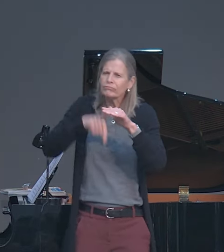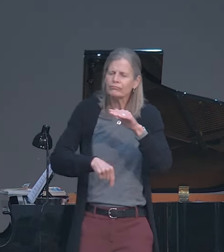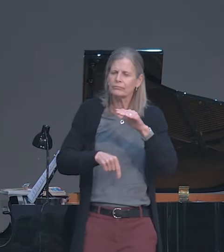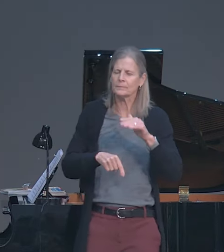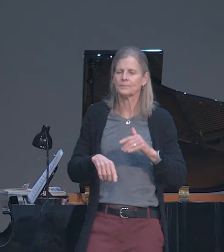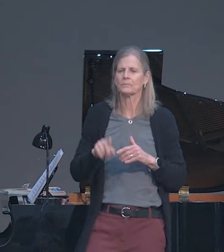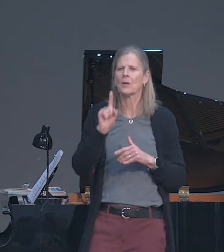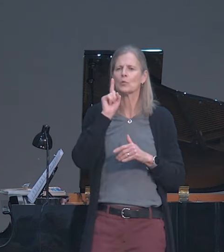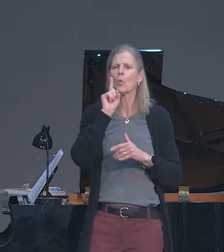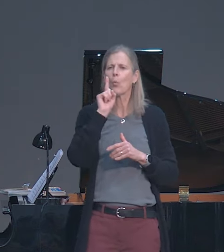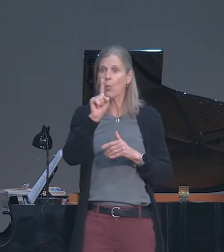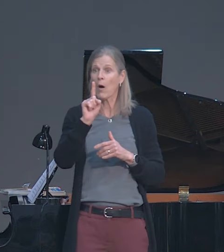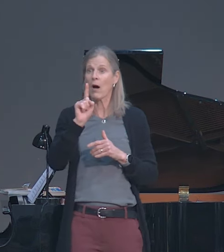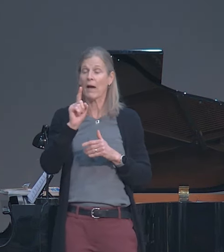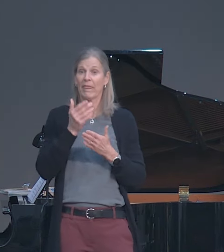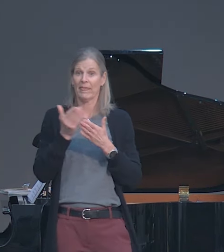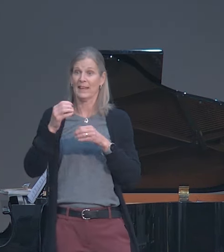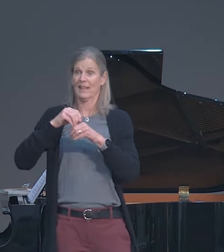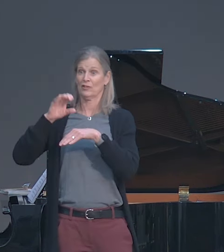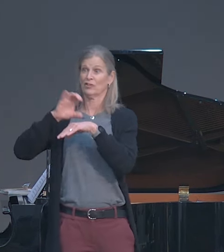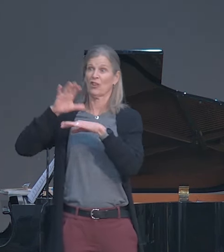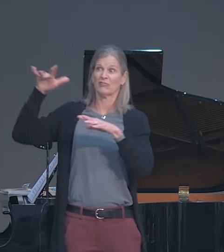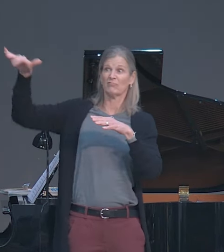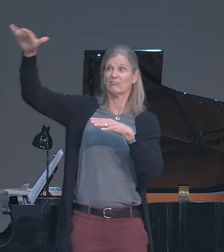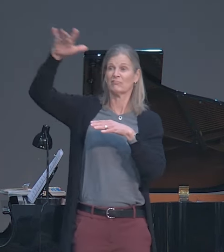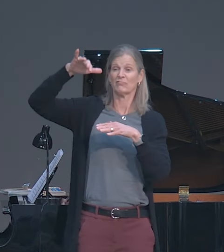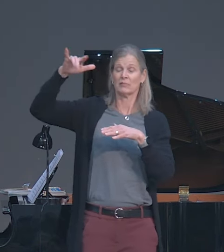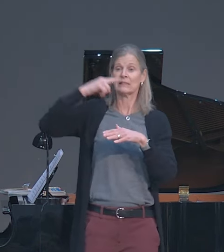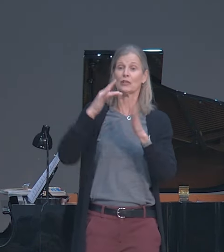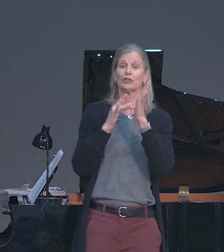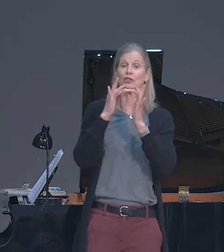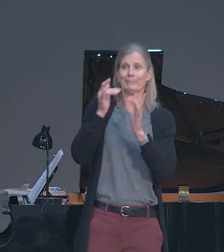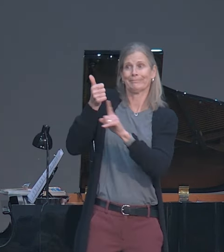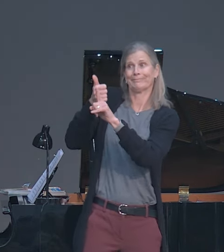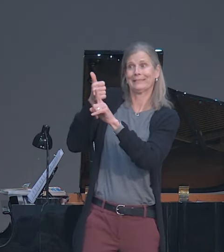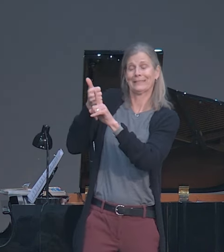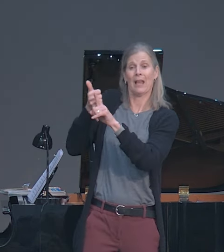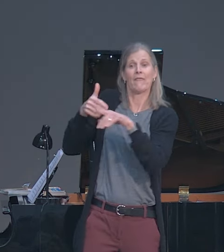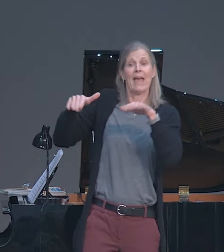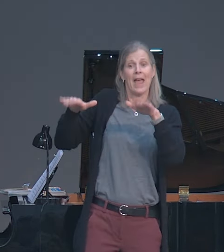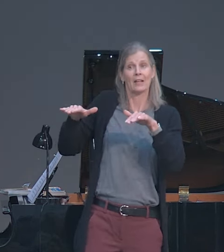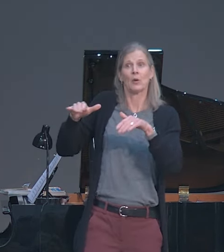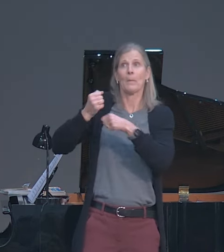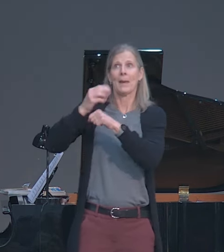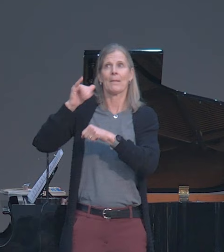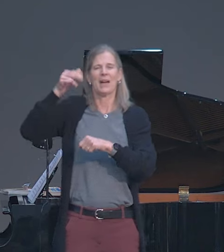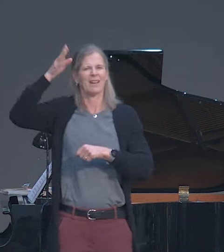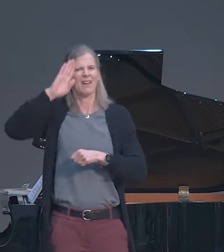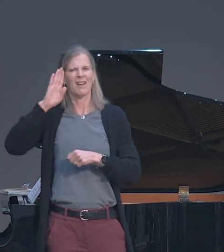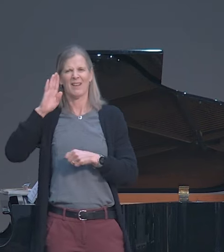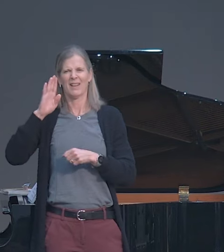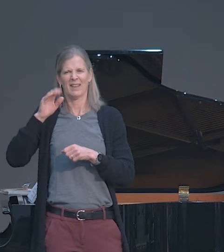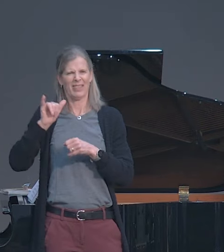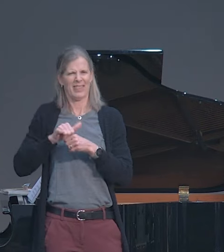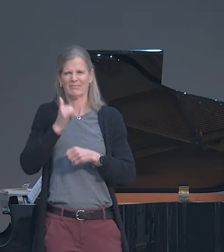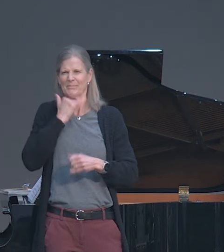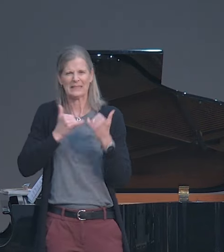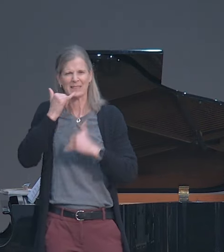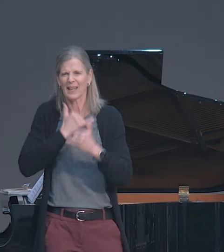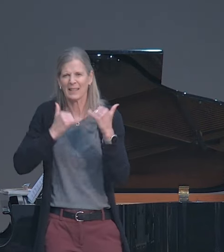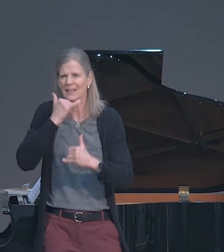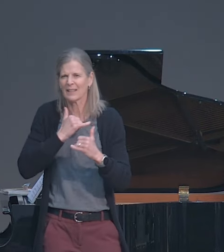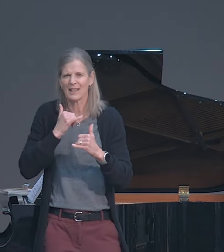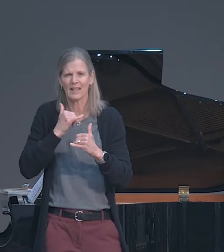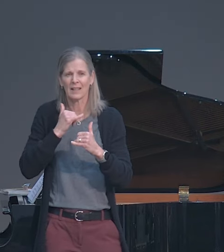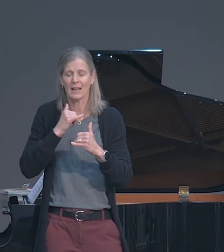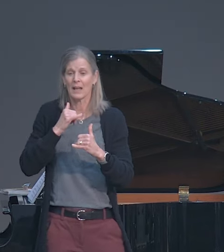its way into the church was that Jesus was an angelic being who had been created by God. This error said that Jesus